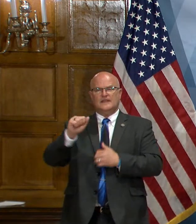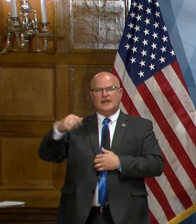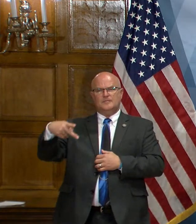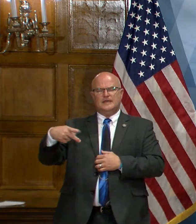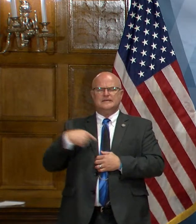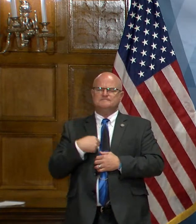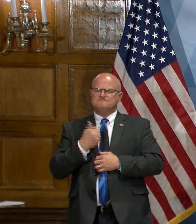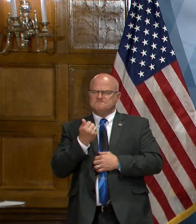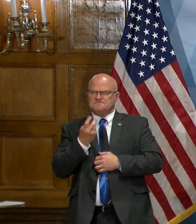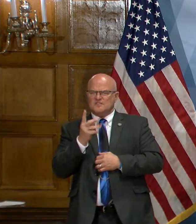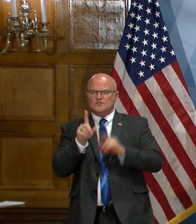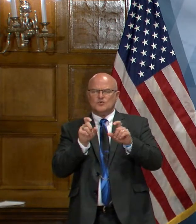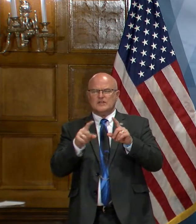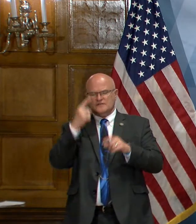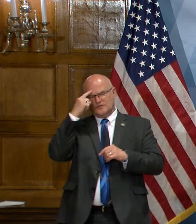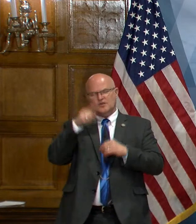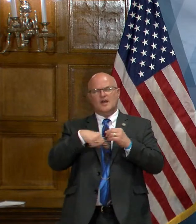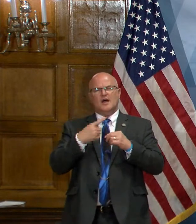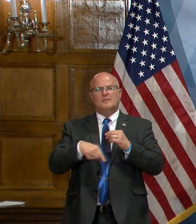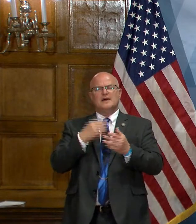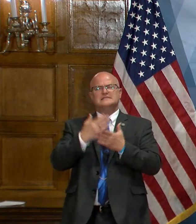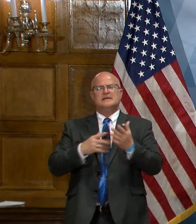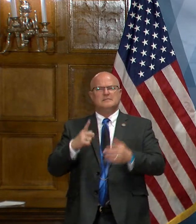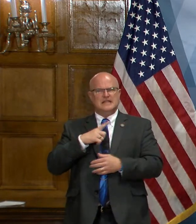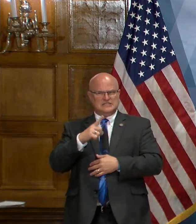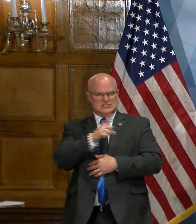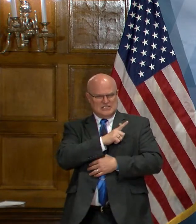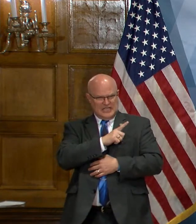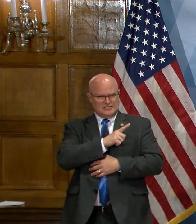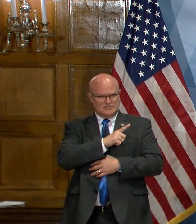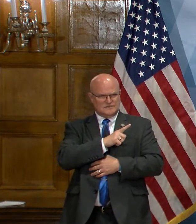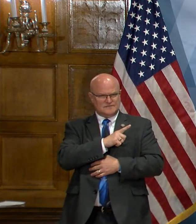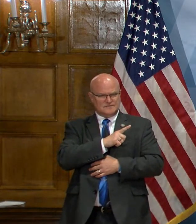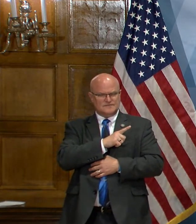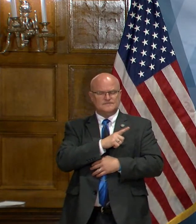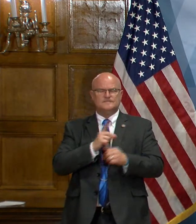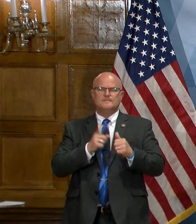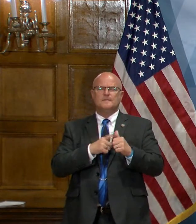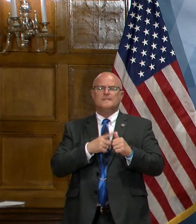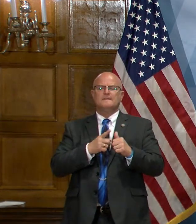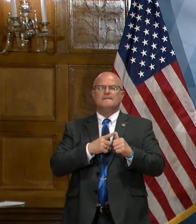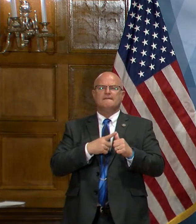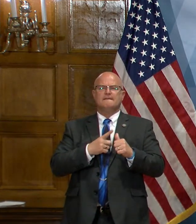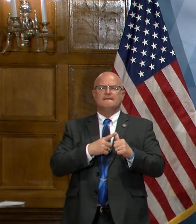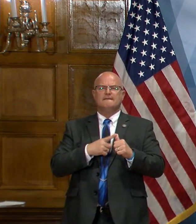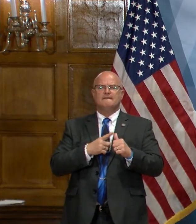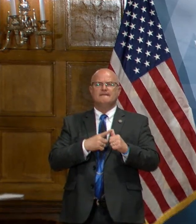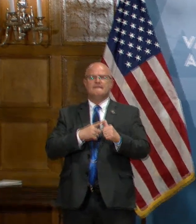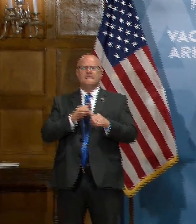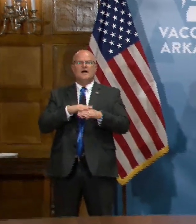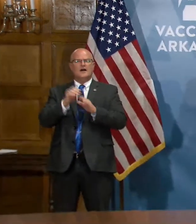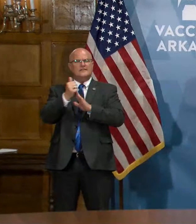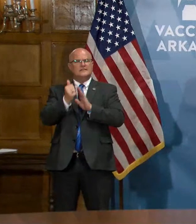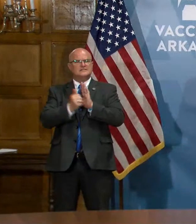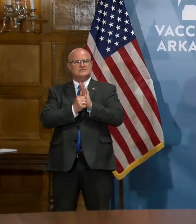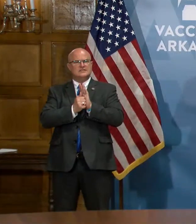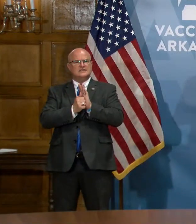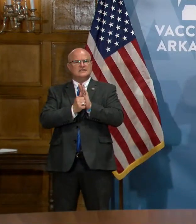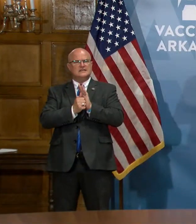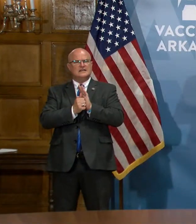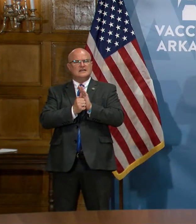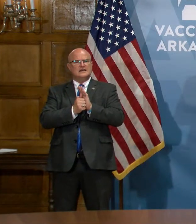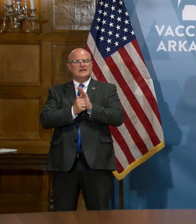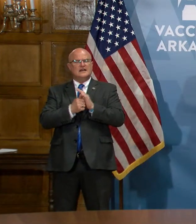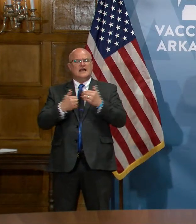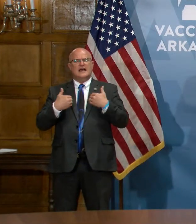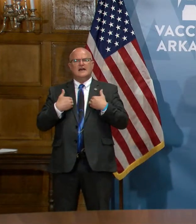a couple questions for you on some legislation. First of all, on the agenda in the legislature